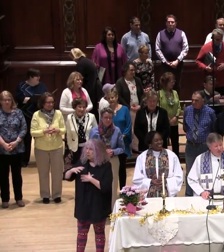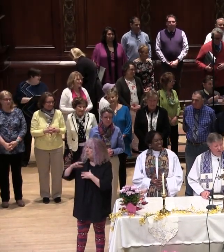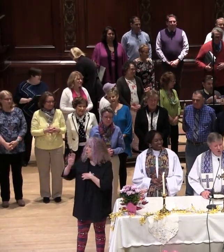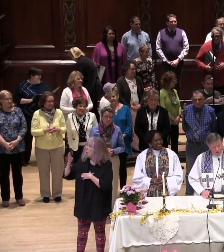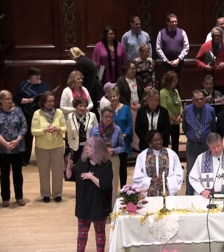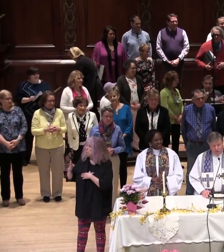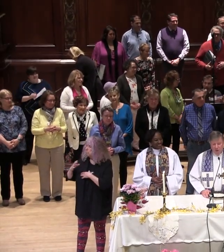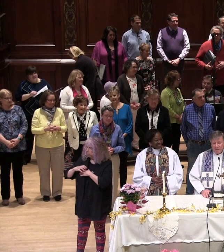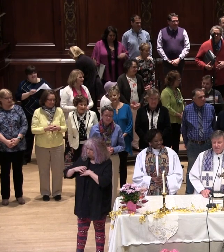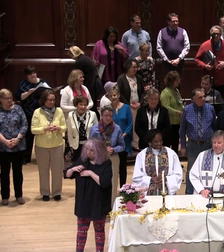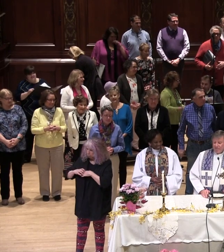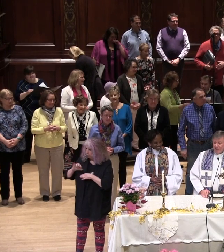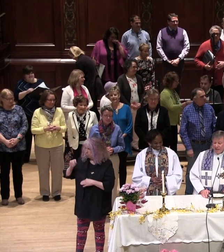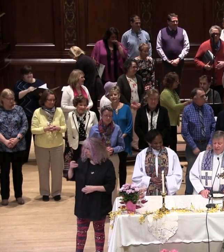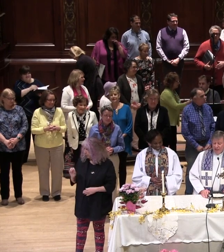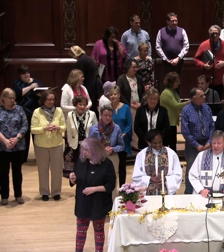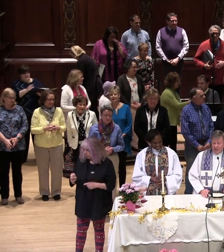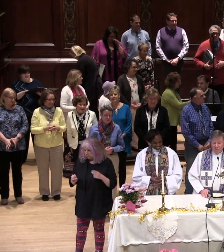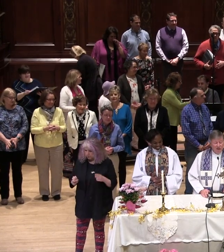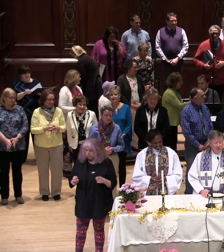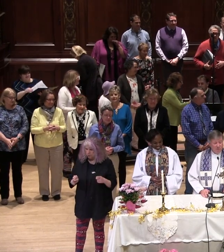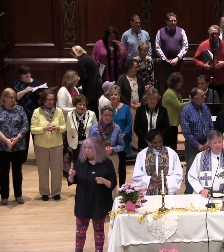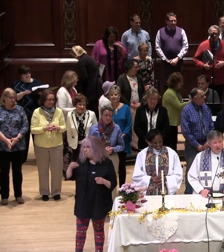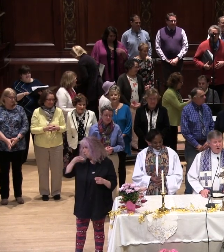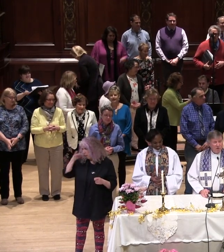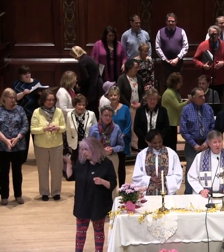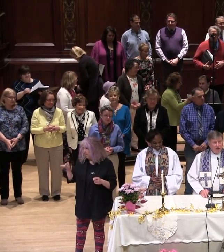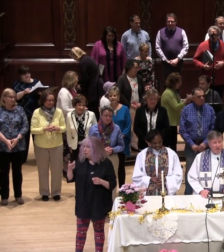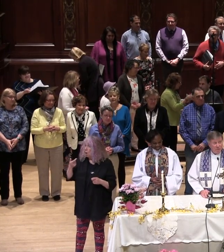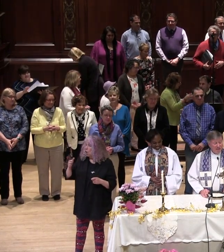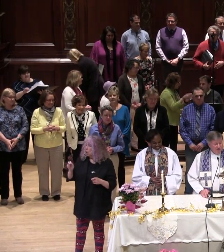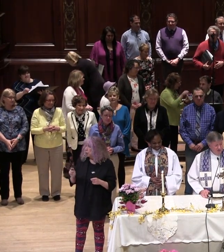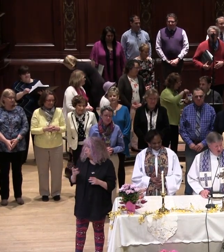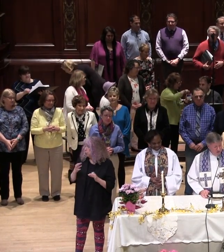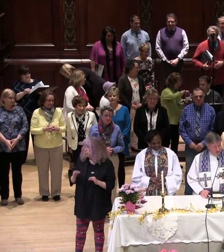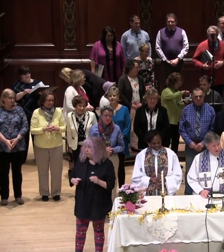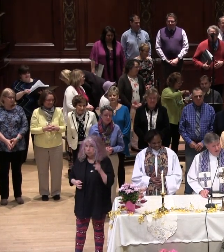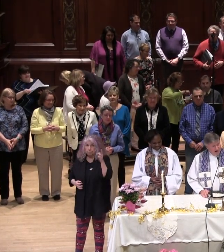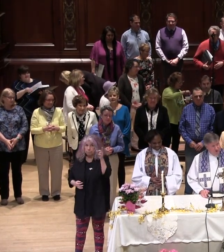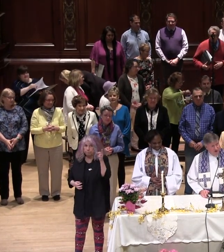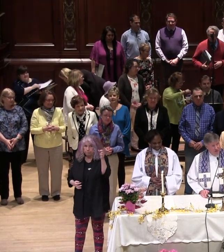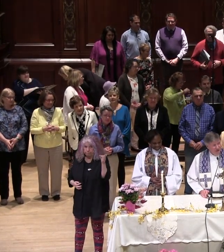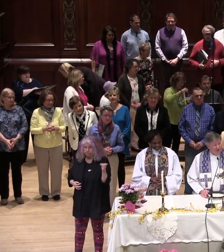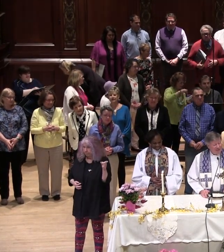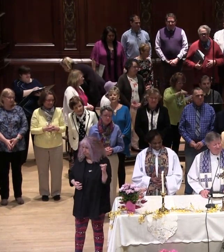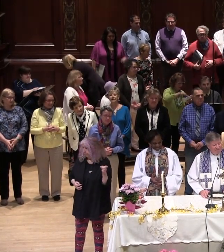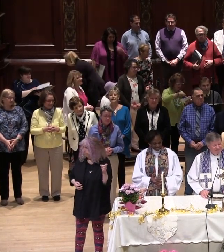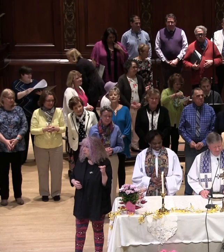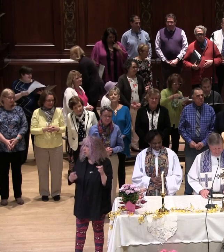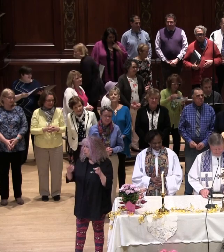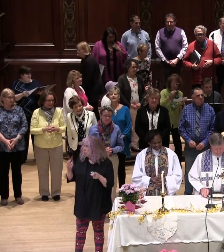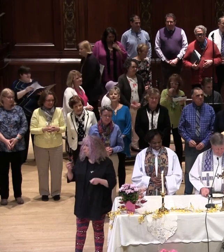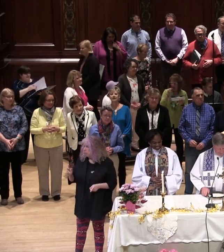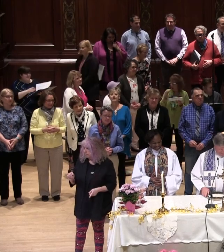has grape juice, or drink from the wine. And if you need a gluten-free host, they're available at this station here and the one in the balcony.